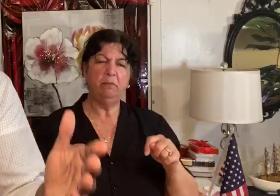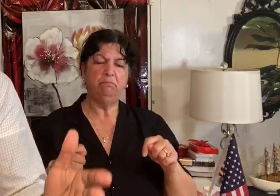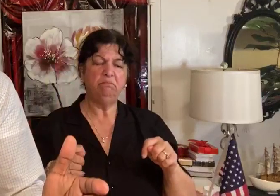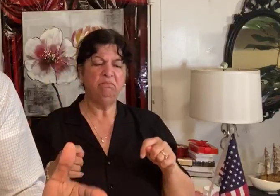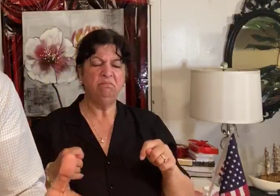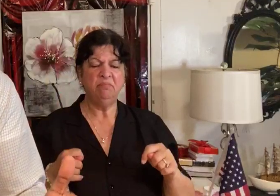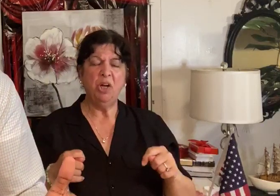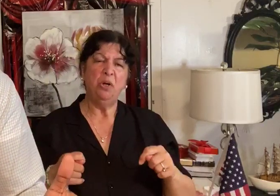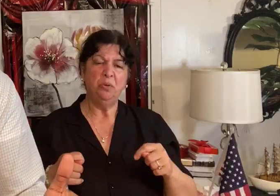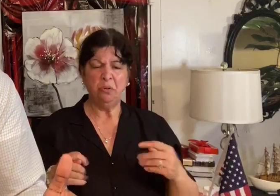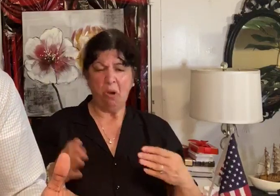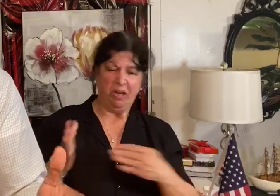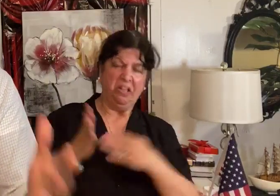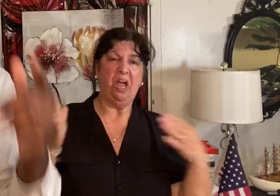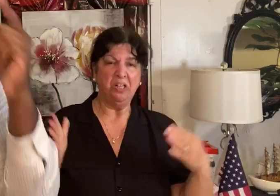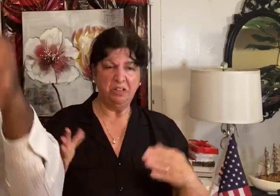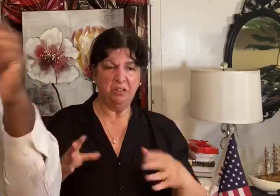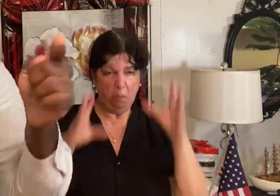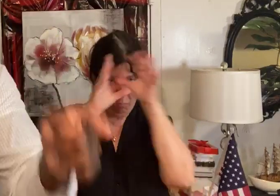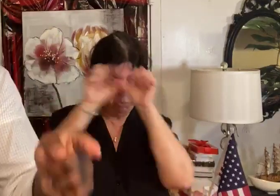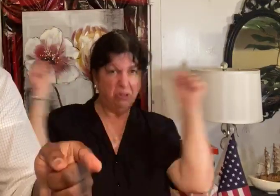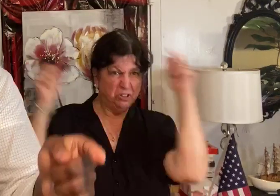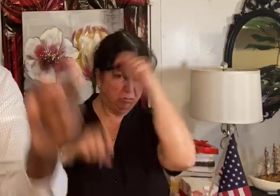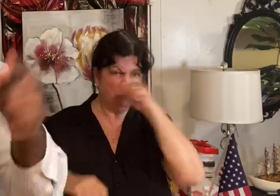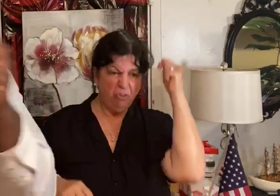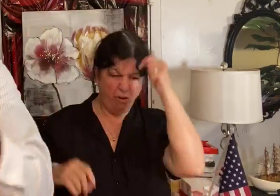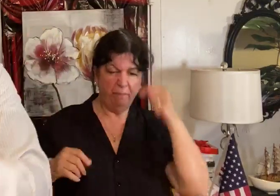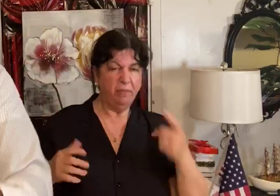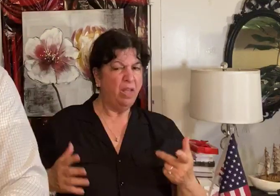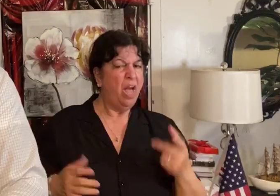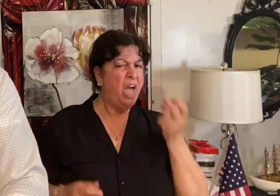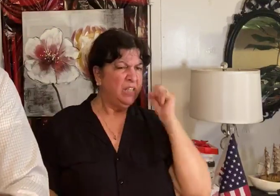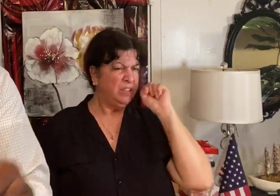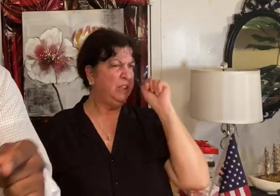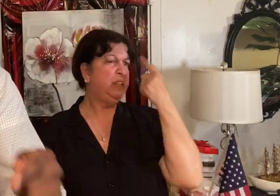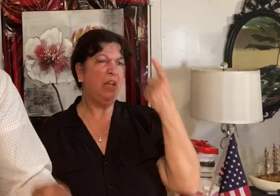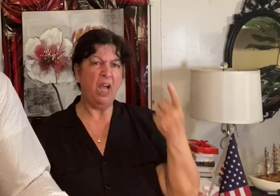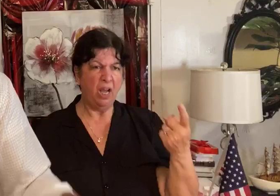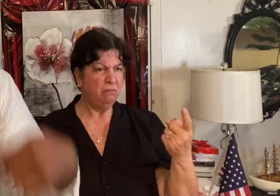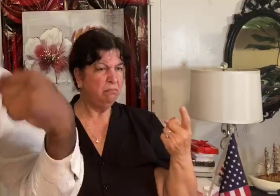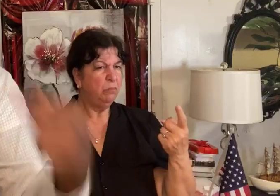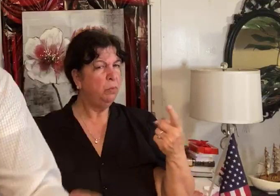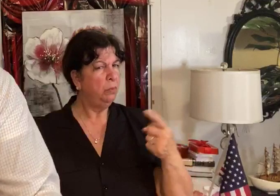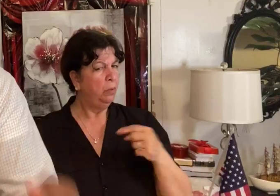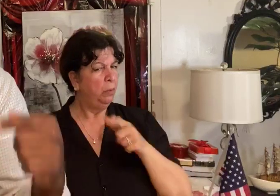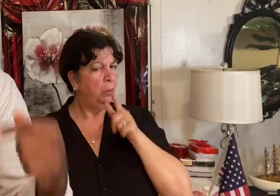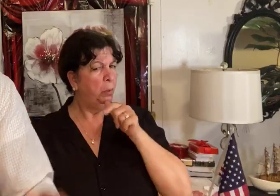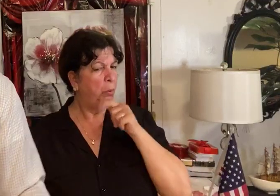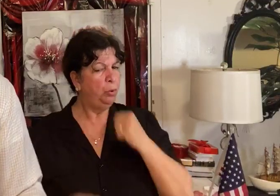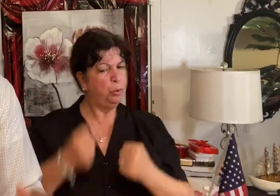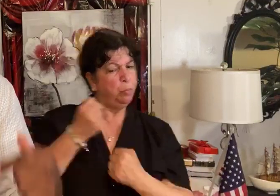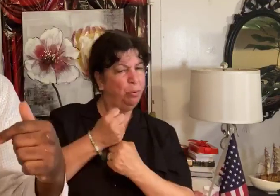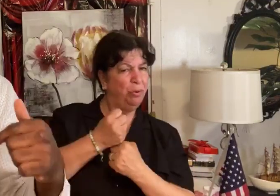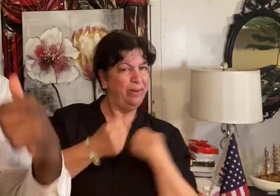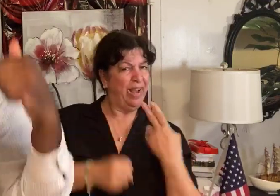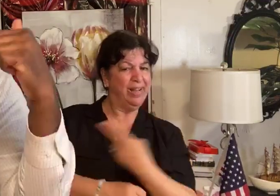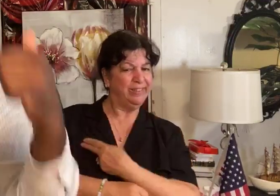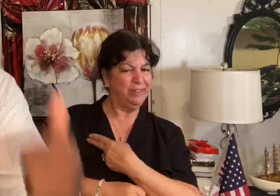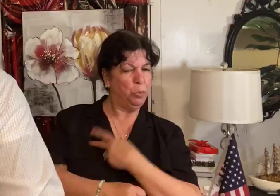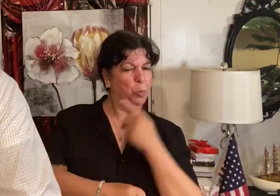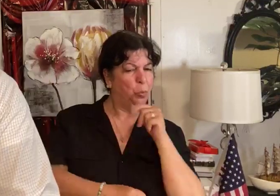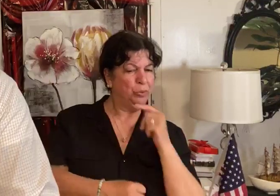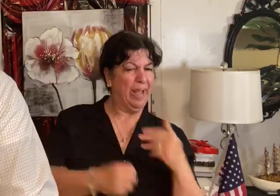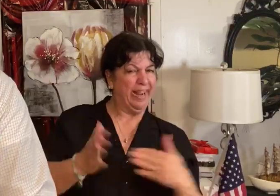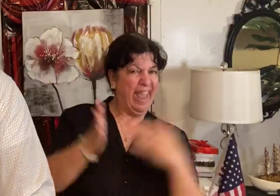current administration, I recognize which administration is supporting us and which ones are